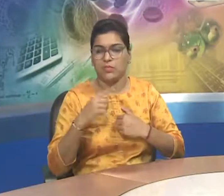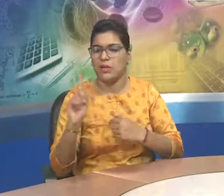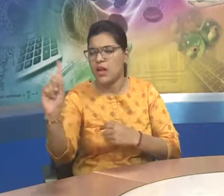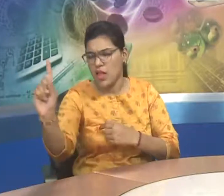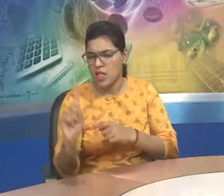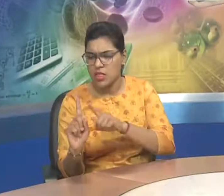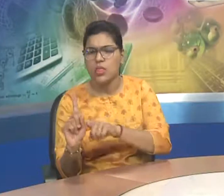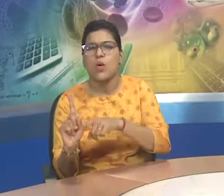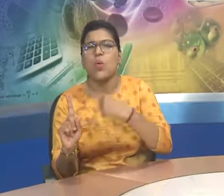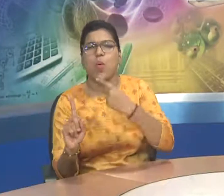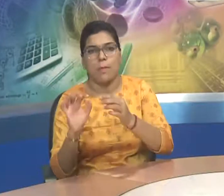must be